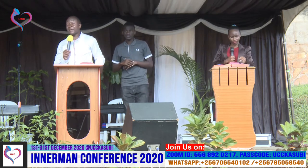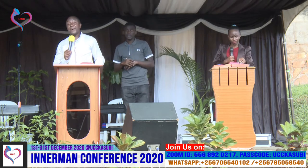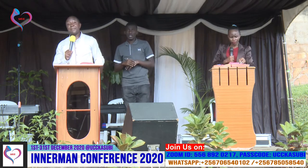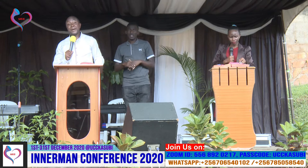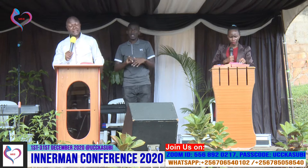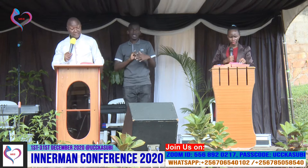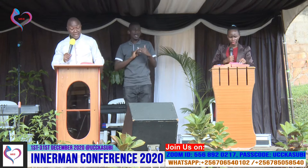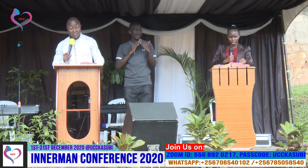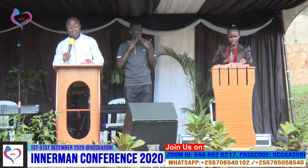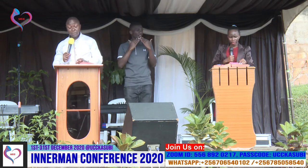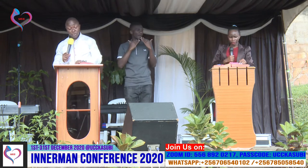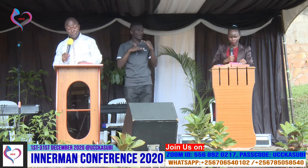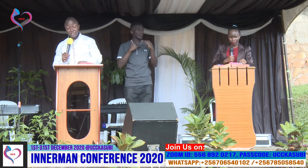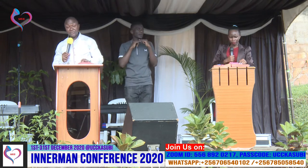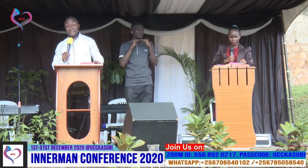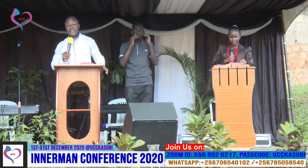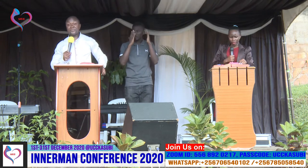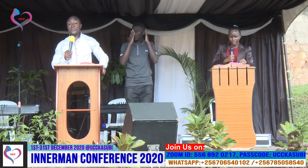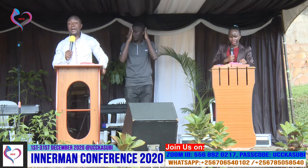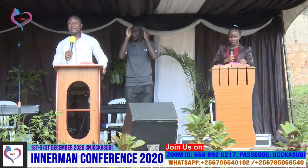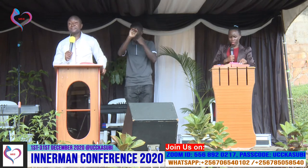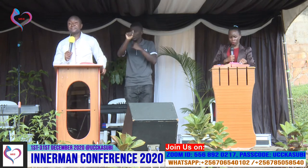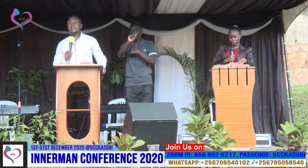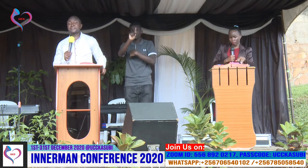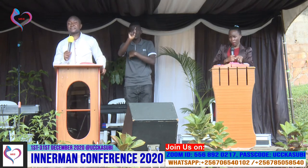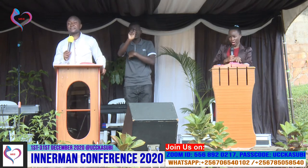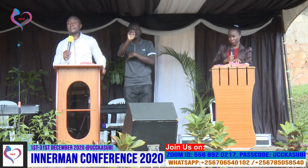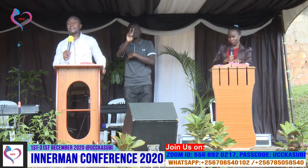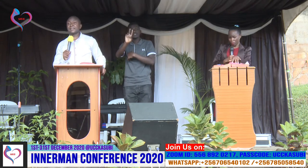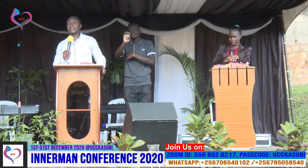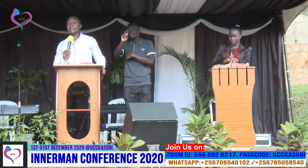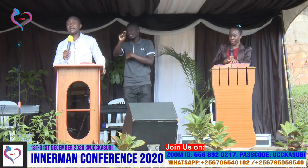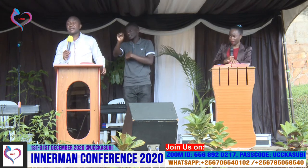really thank my pastor, Bishop Stephen Senfuma.